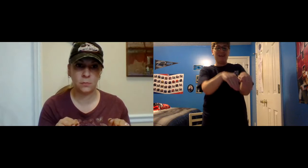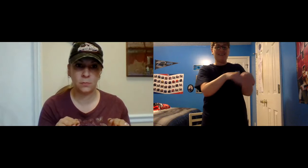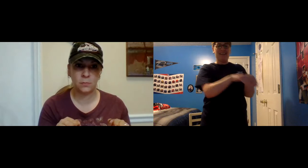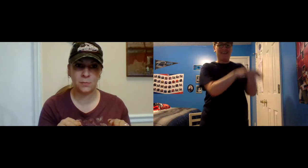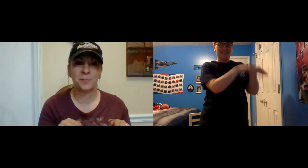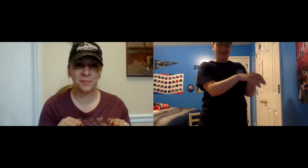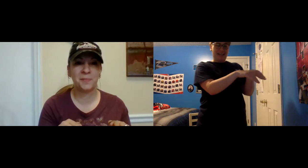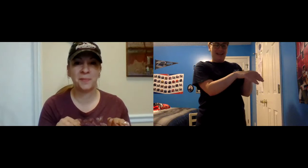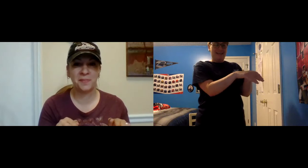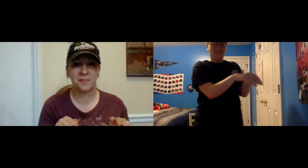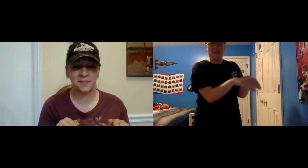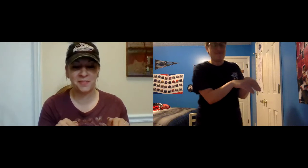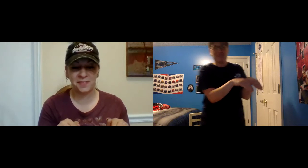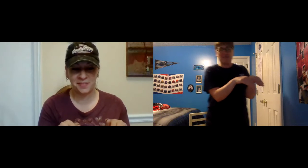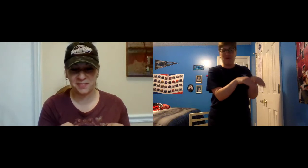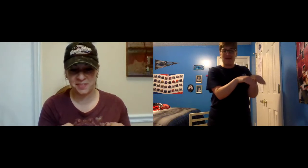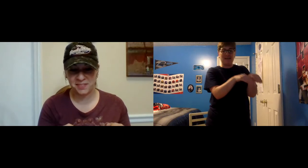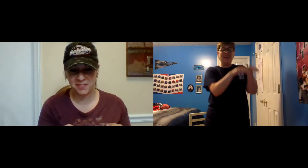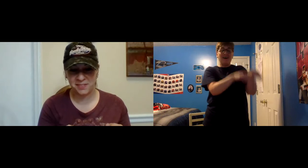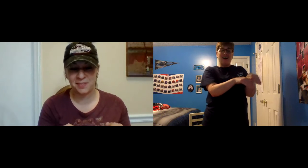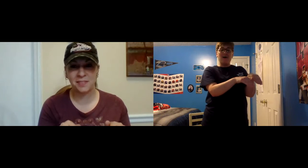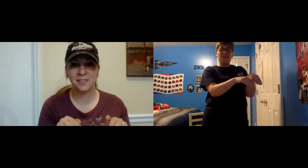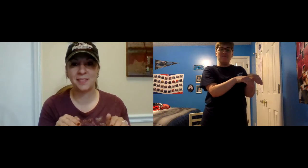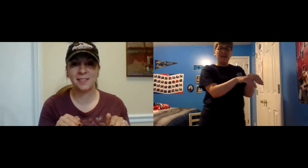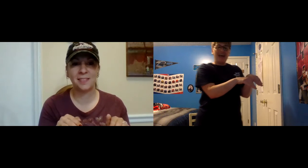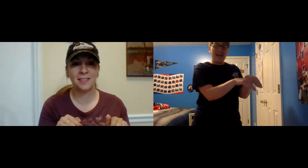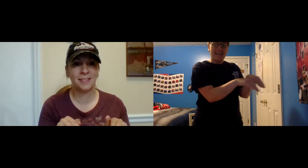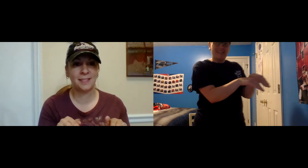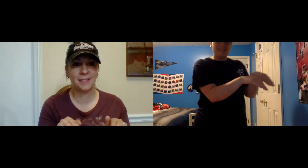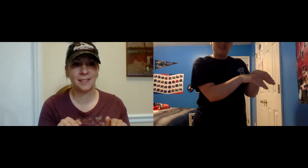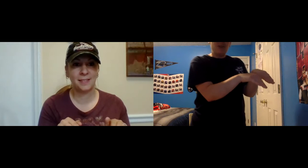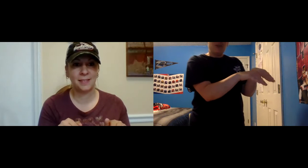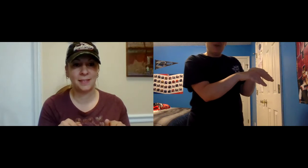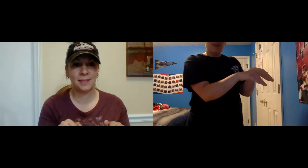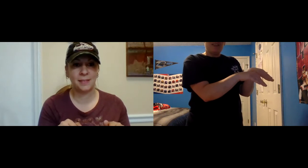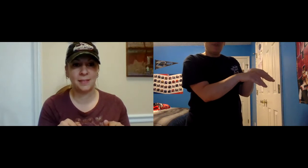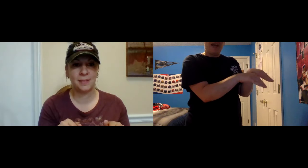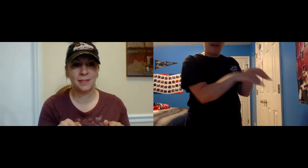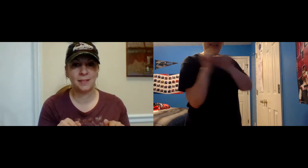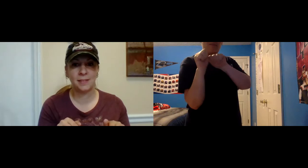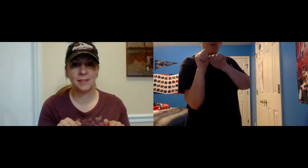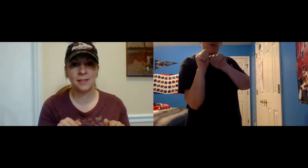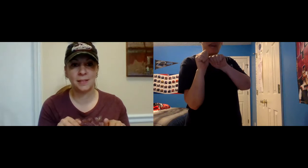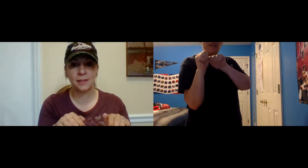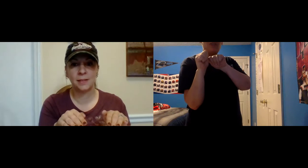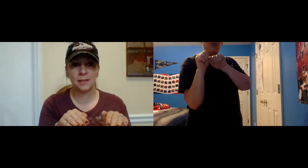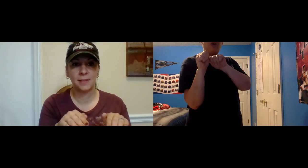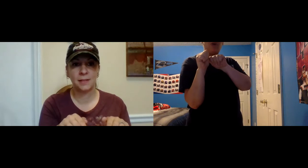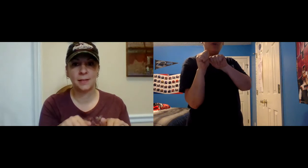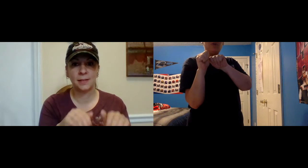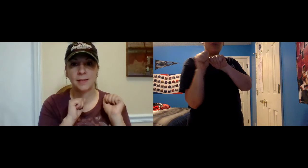in kind of like that kind of shape. Gosh, I'm going back. And so you start this way and then pull your